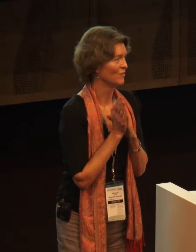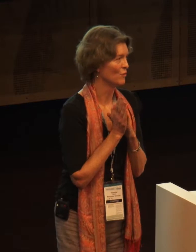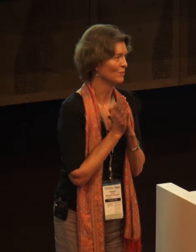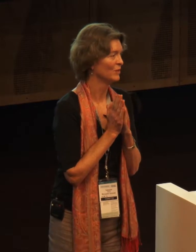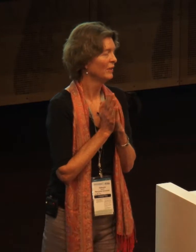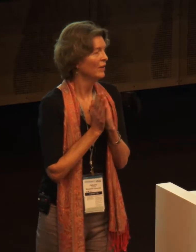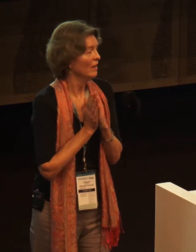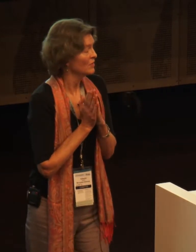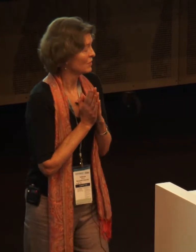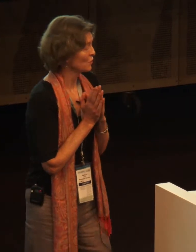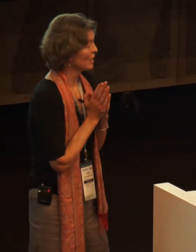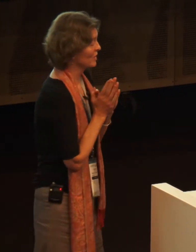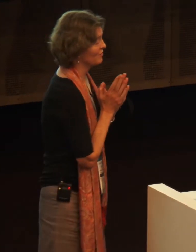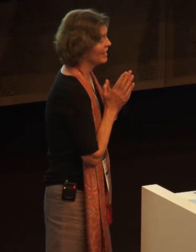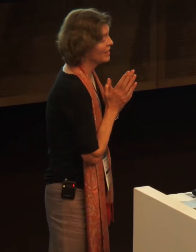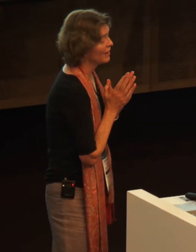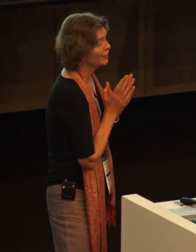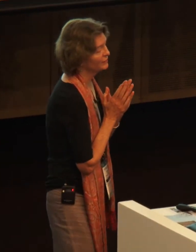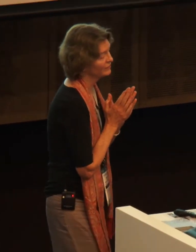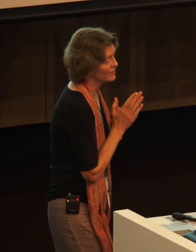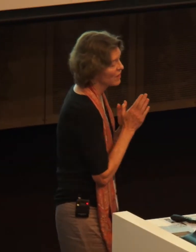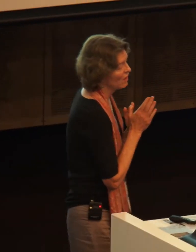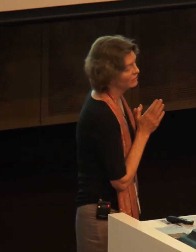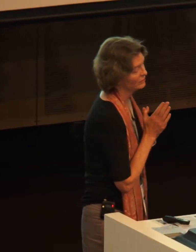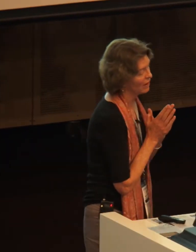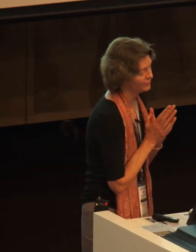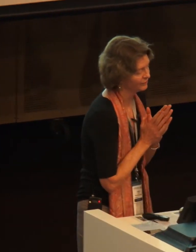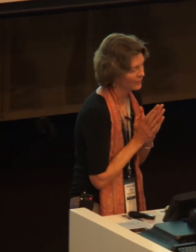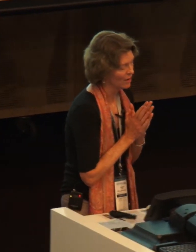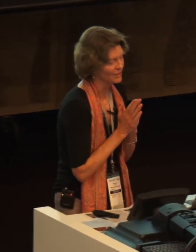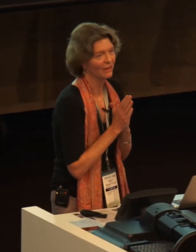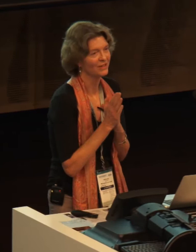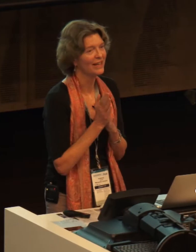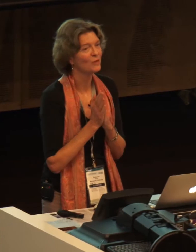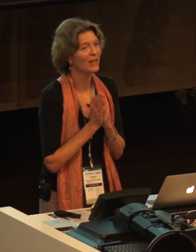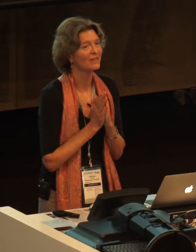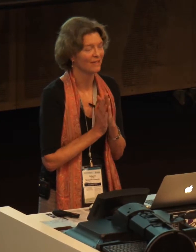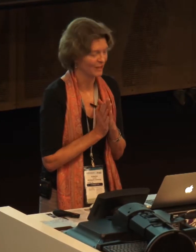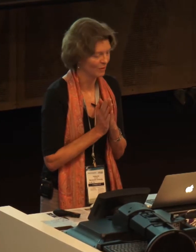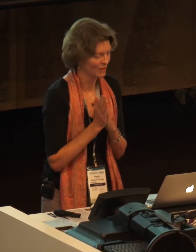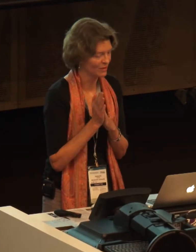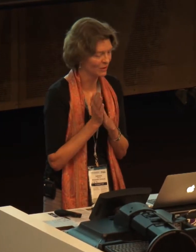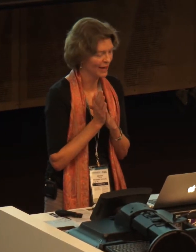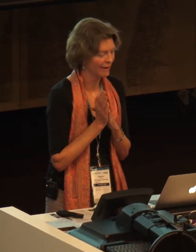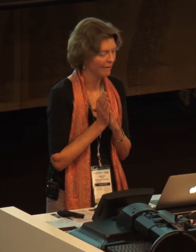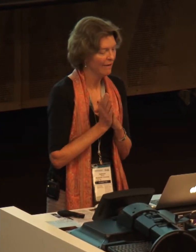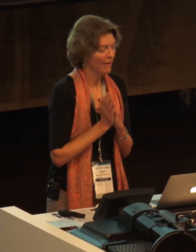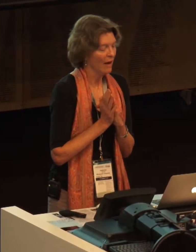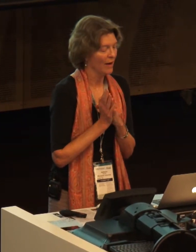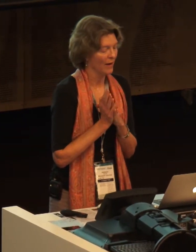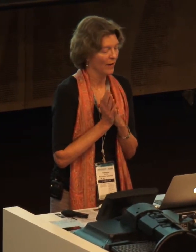of these forms. So there's quite a bit of data here. It's all on the childless database, if anyone wants to look at